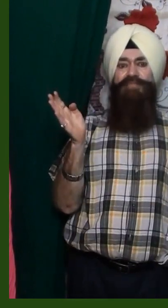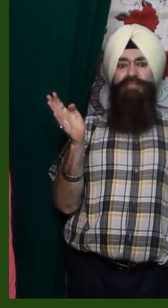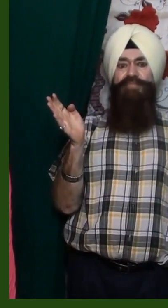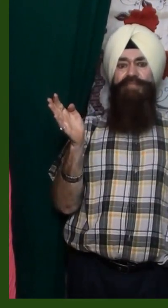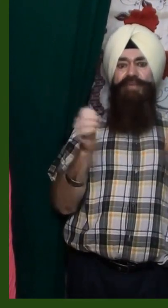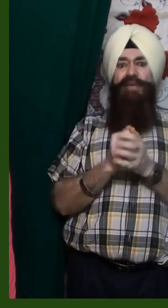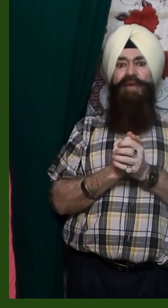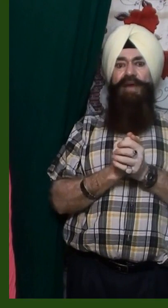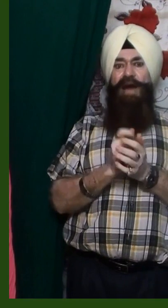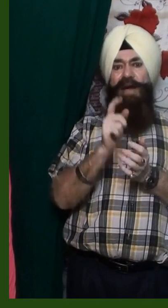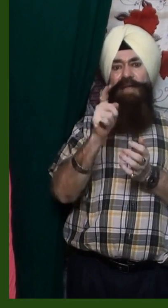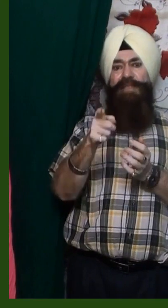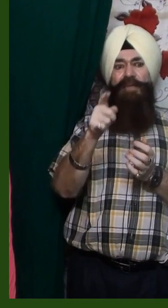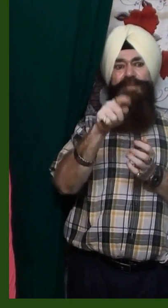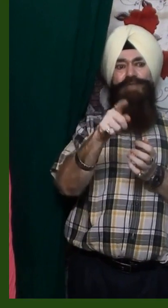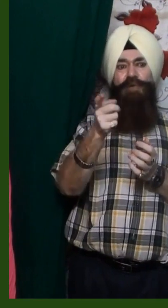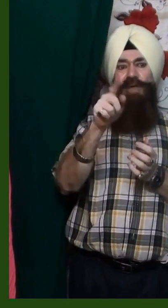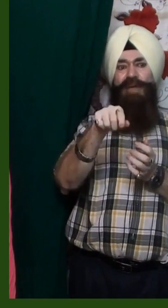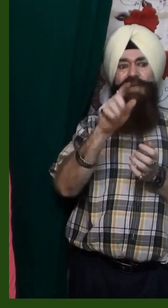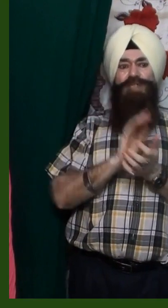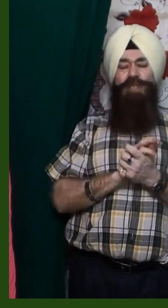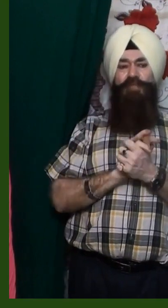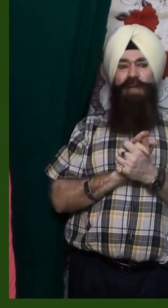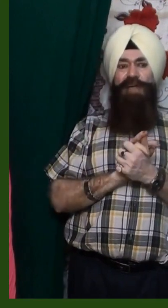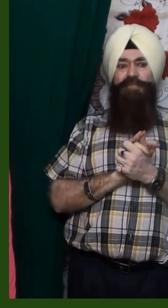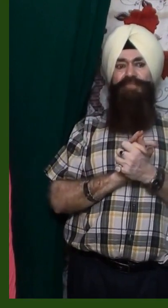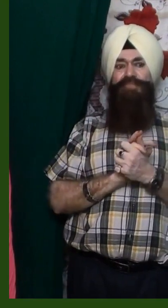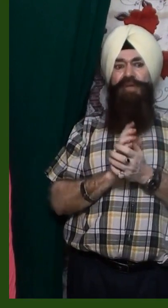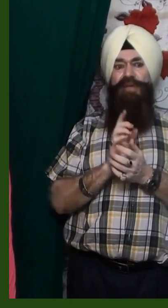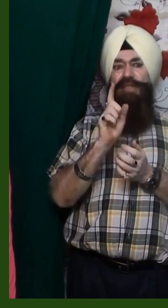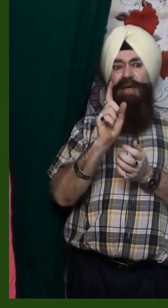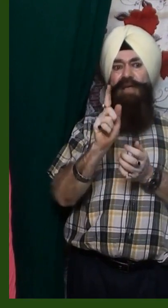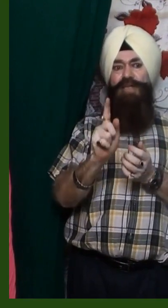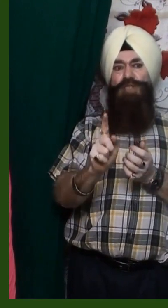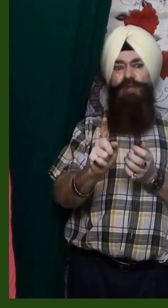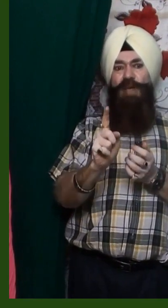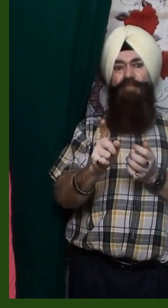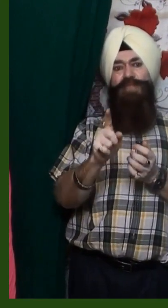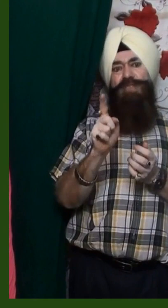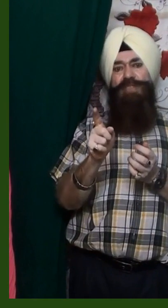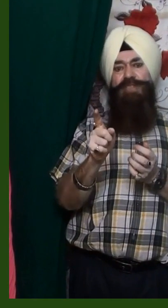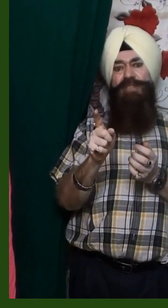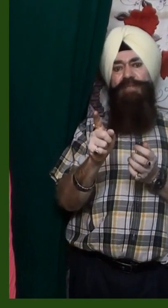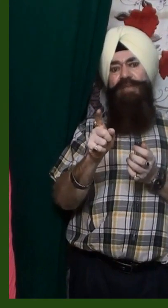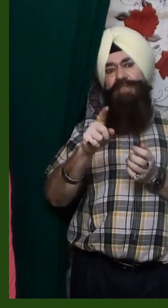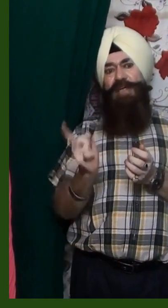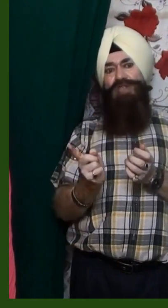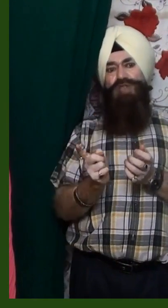weight. And in the absence of the gravitational field, the inertial frame is